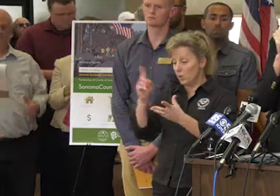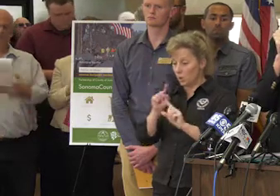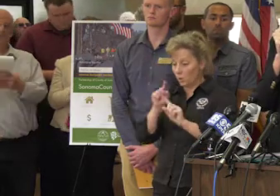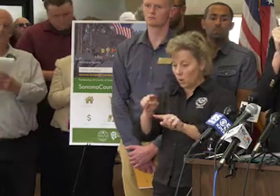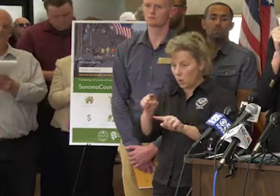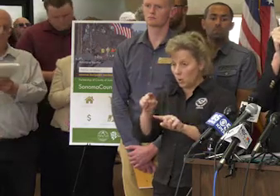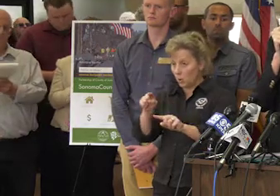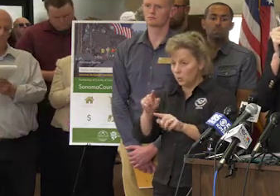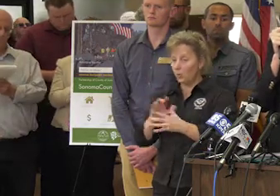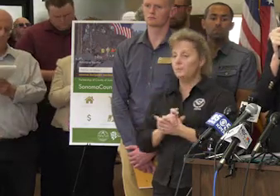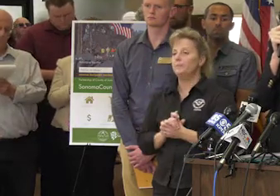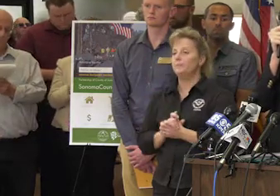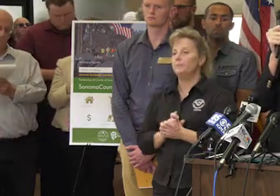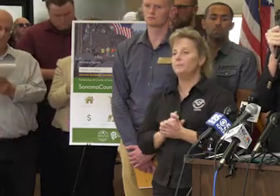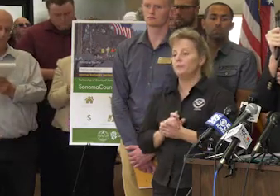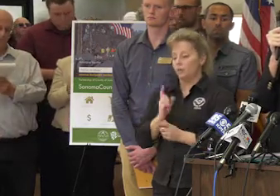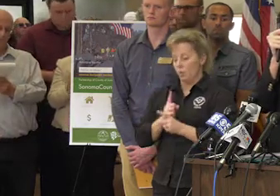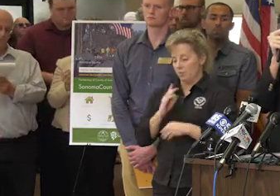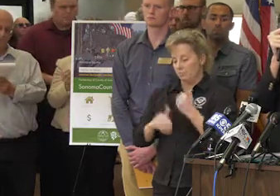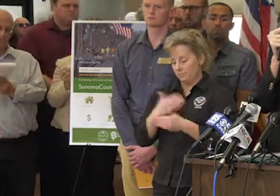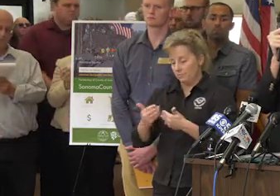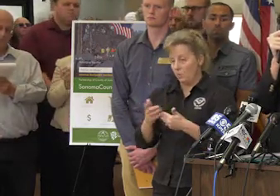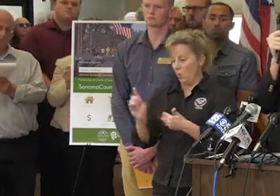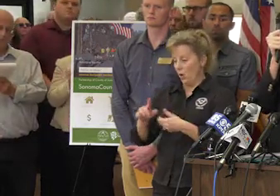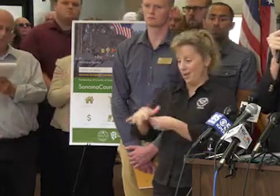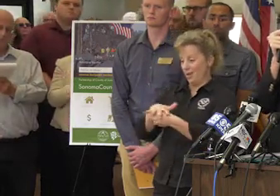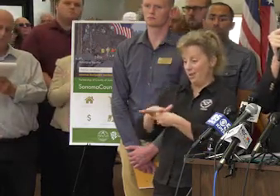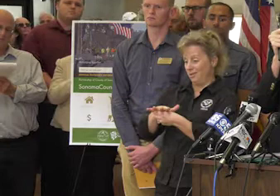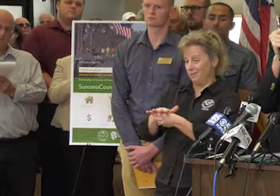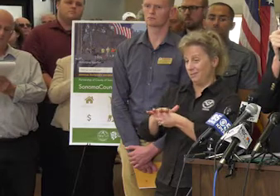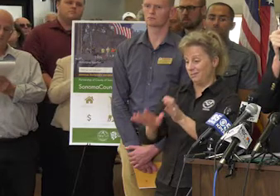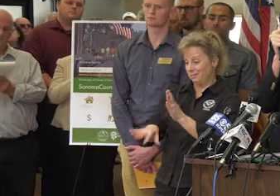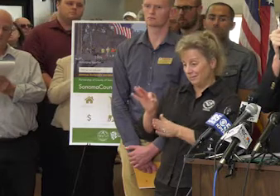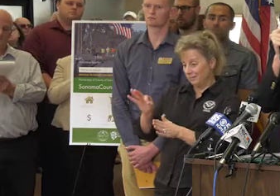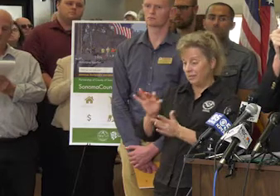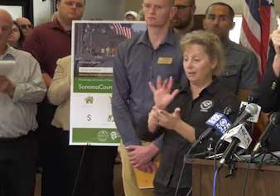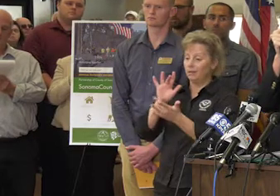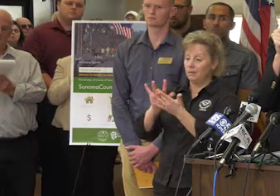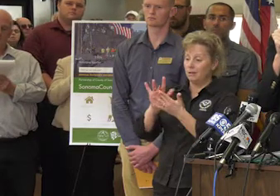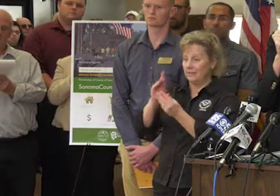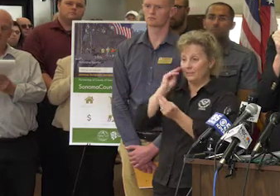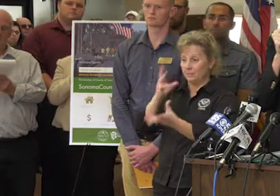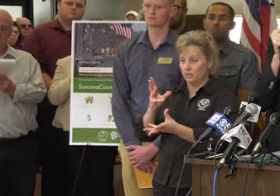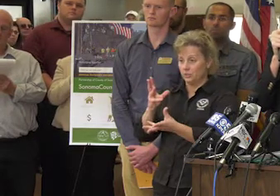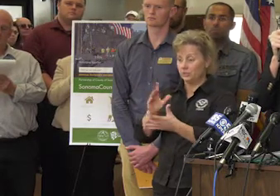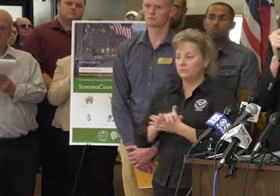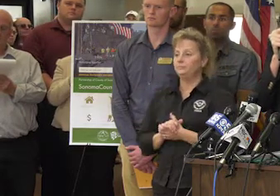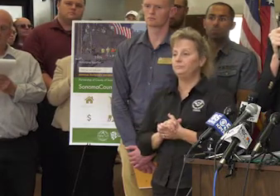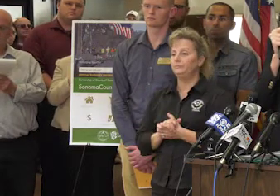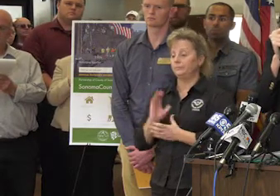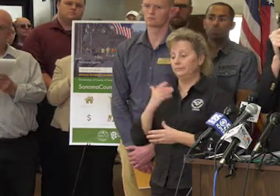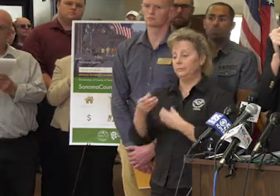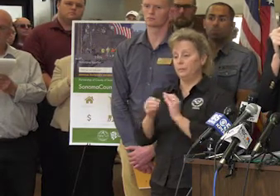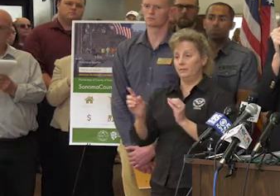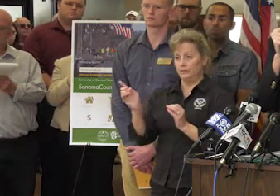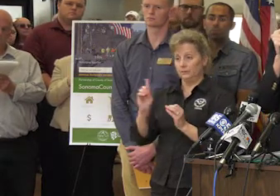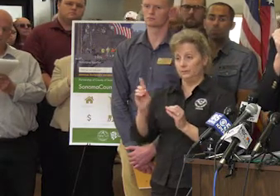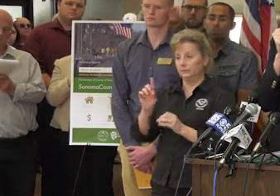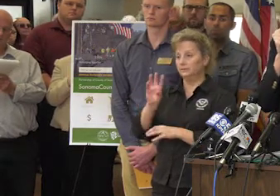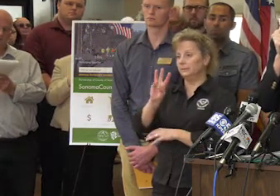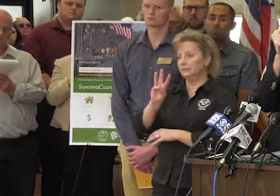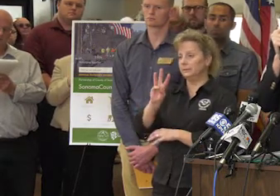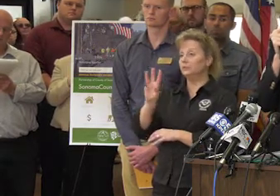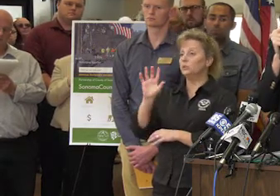what are the right avenues, where are we located, what are the contact information, and that is our office is